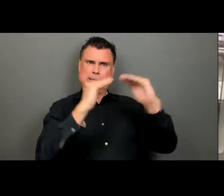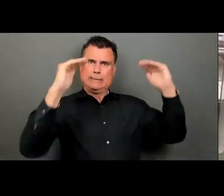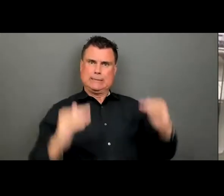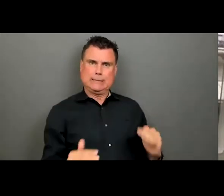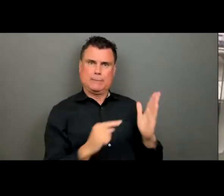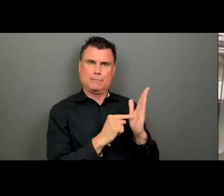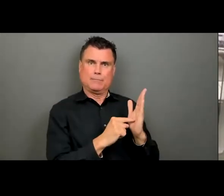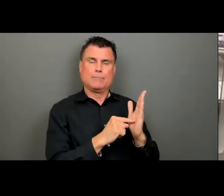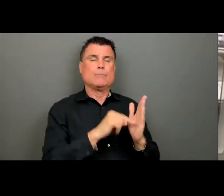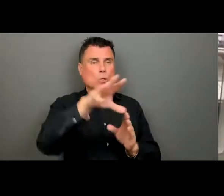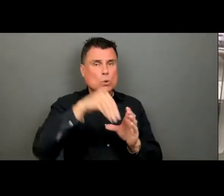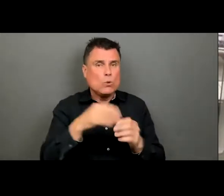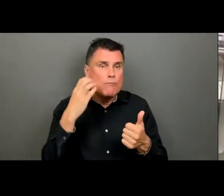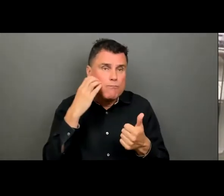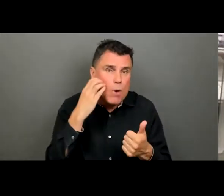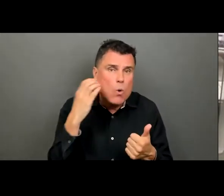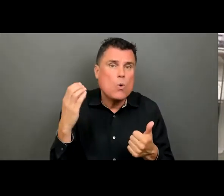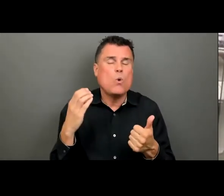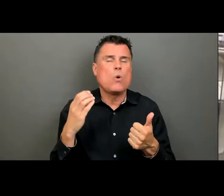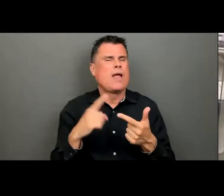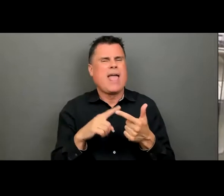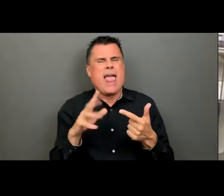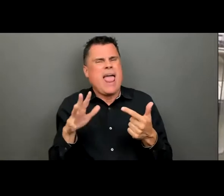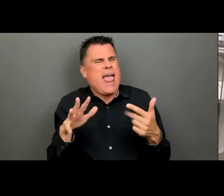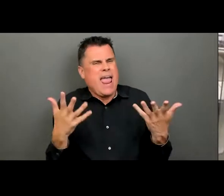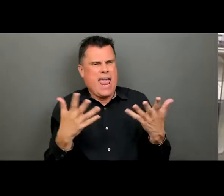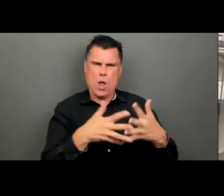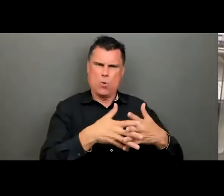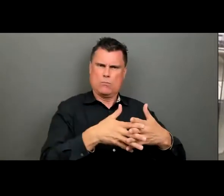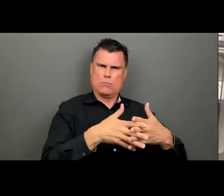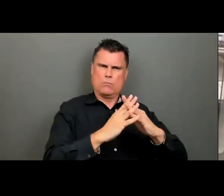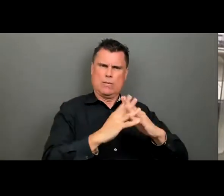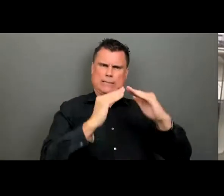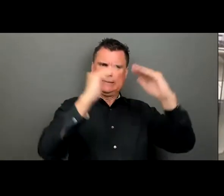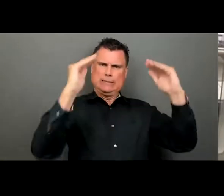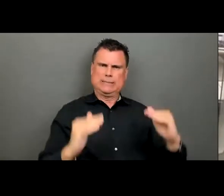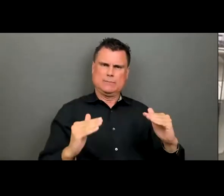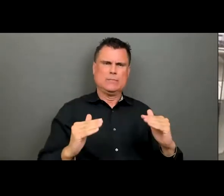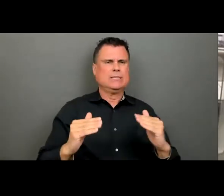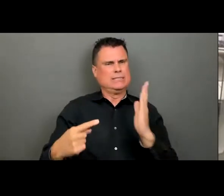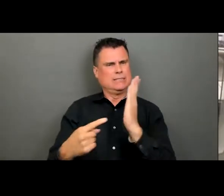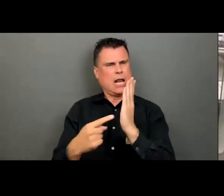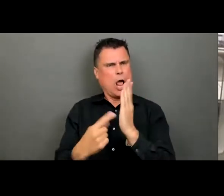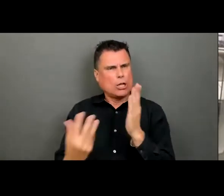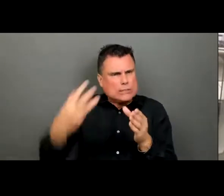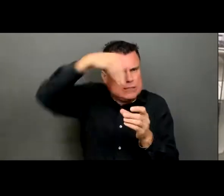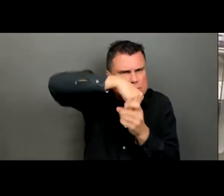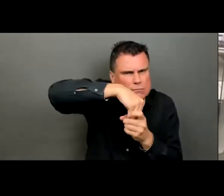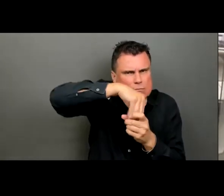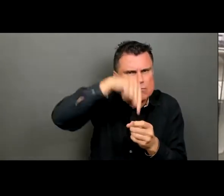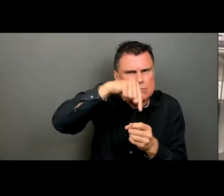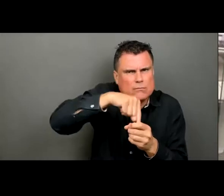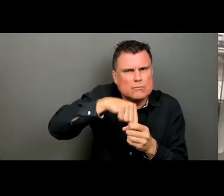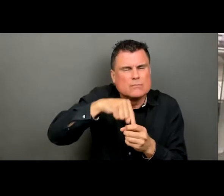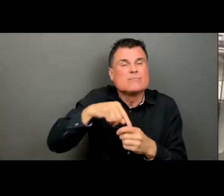their implementation mechanism. So in most of the countries, we are in developing countries, we are lacking having